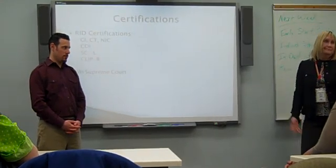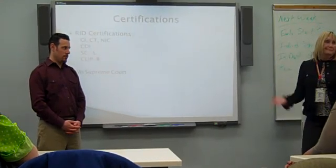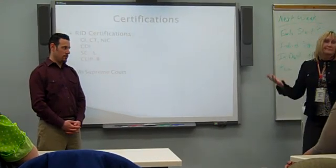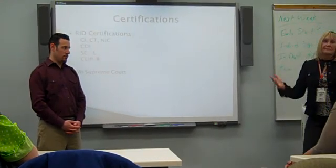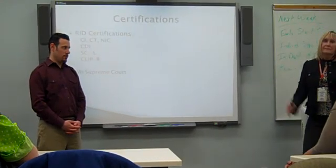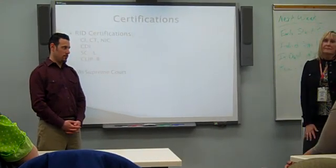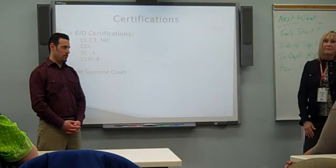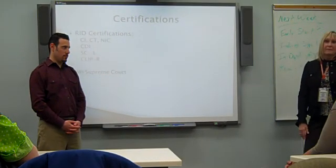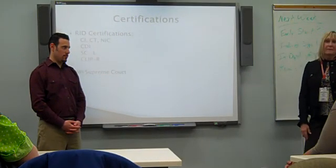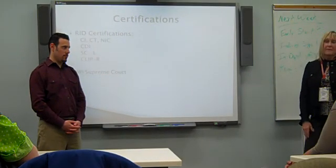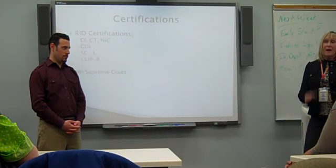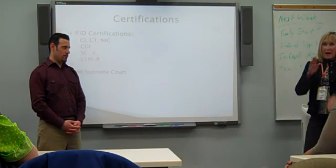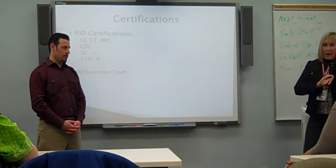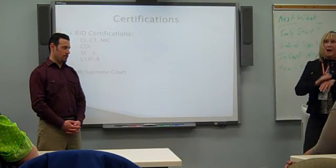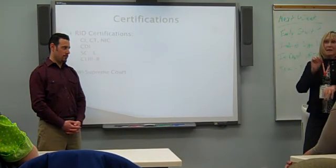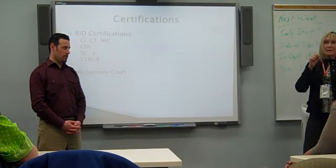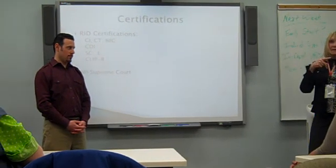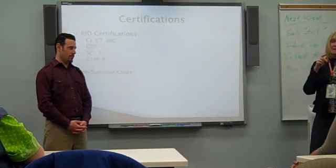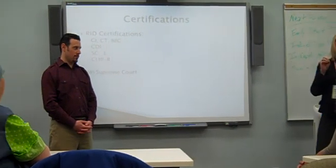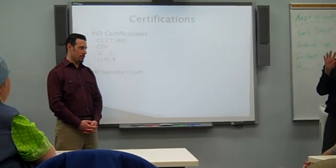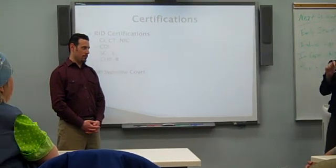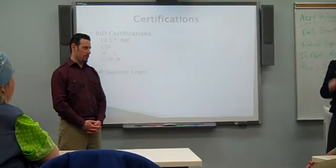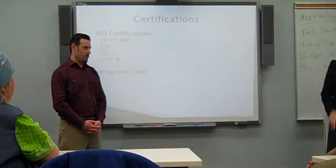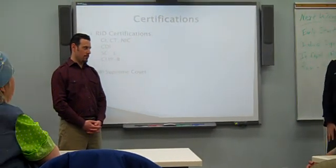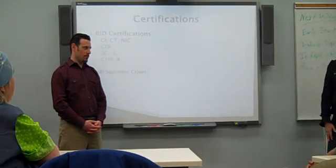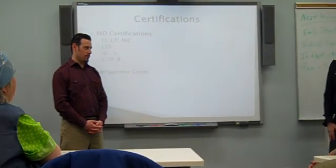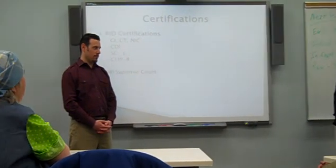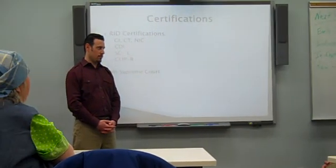PO arrested him, took him right back to jail.